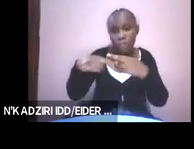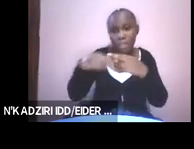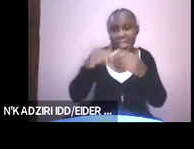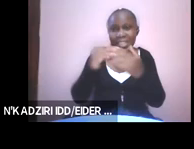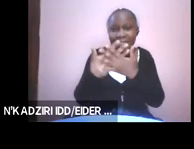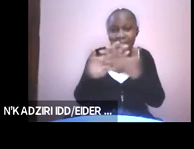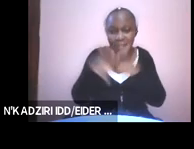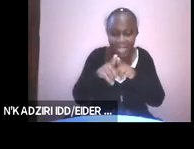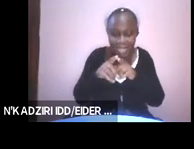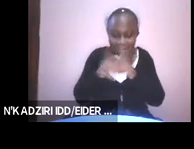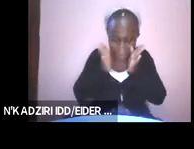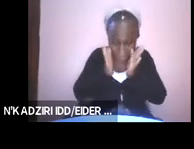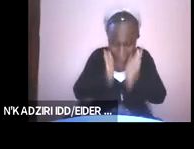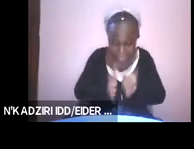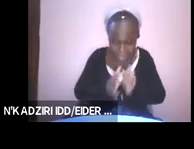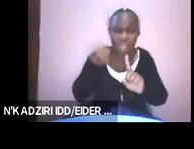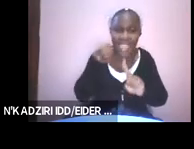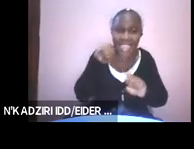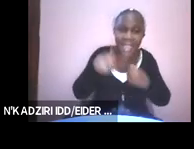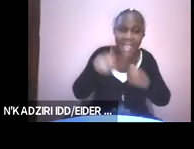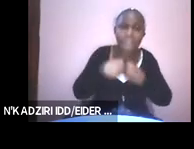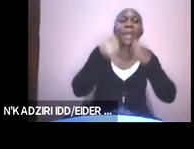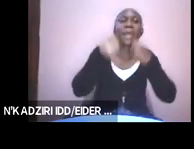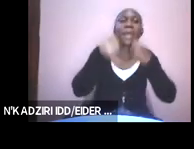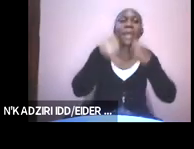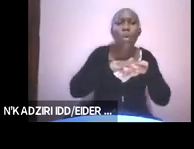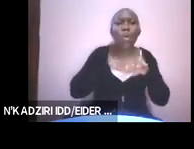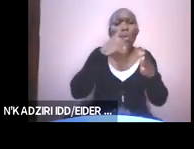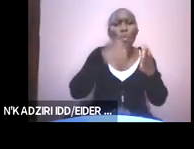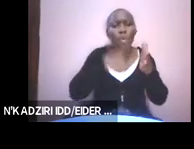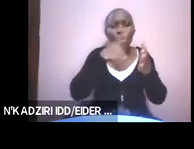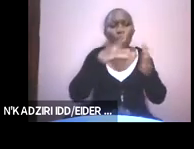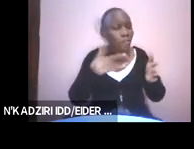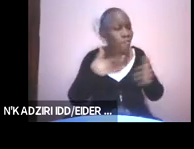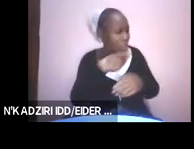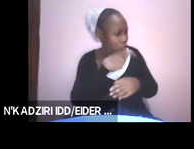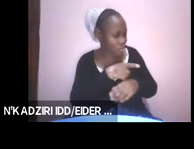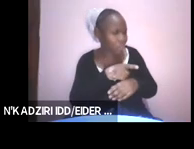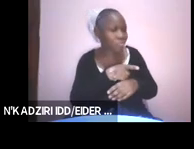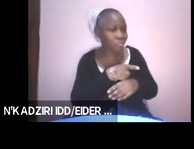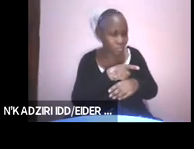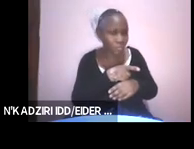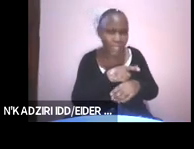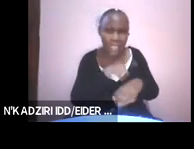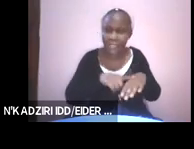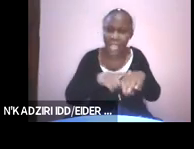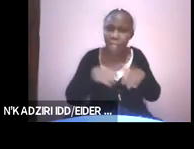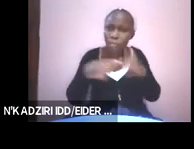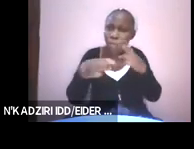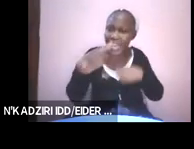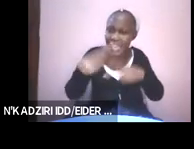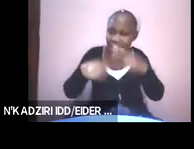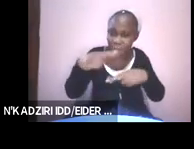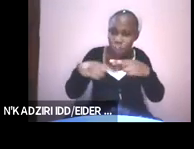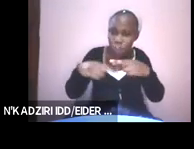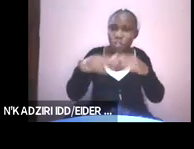that the piece had on you. It's more about bringing the attention to the fact that reviewing research is not only just for the